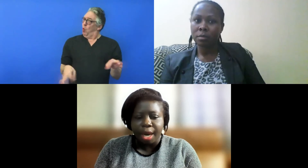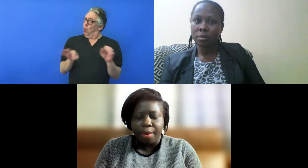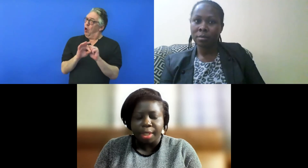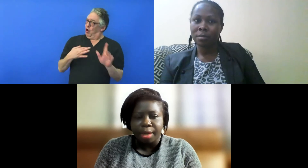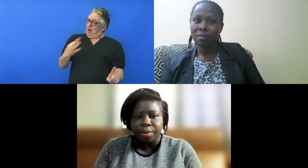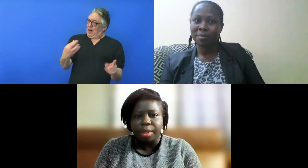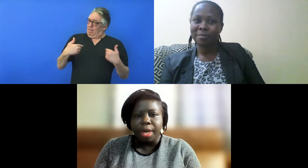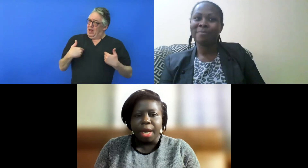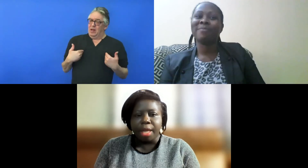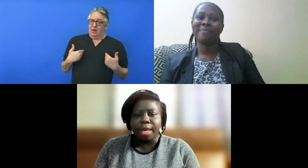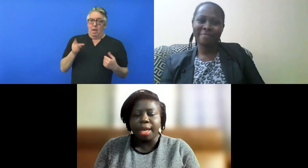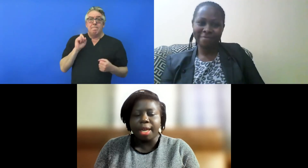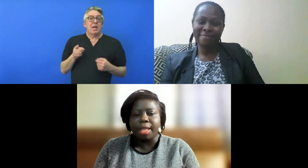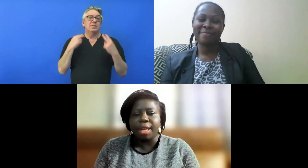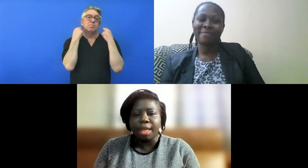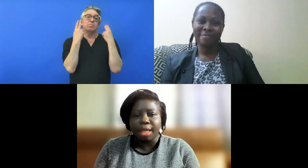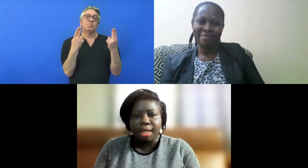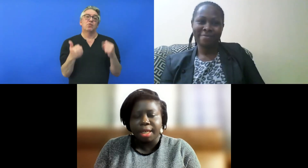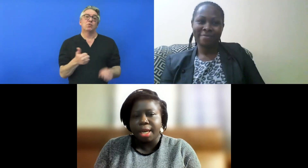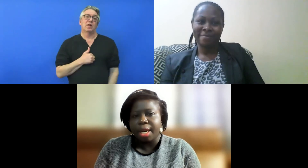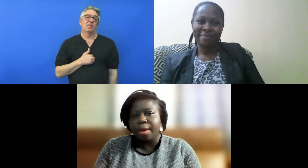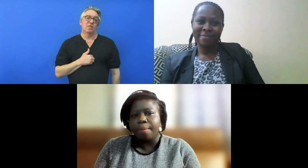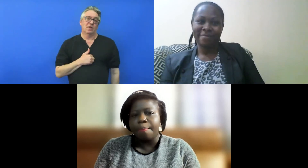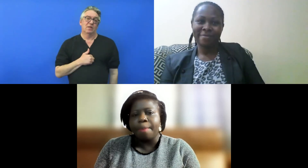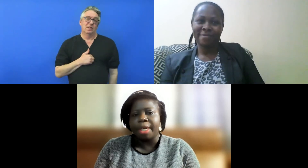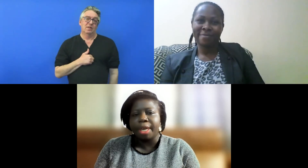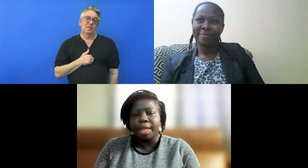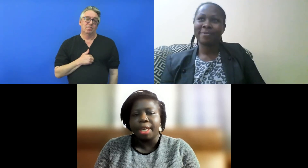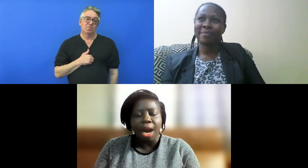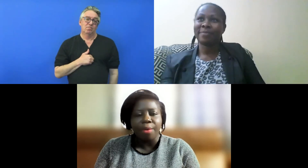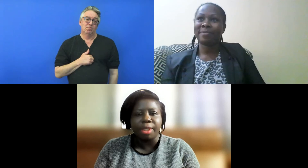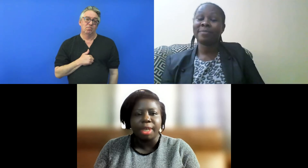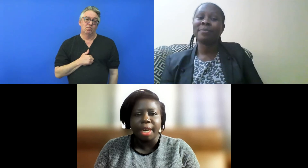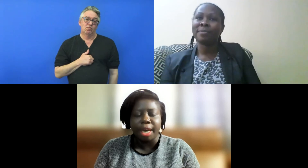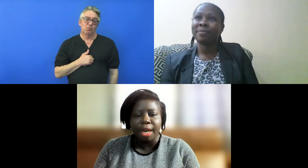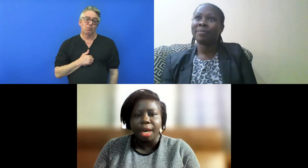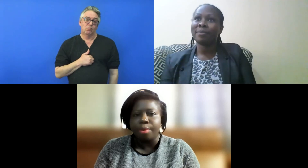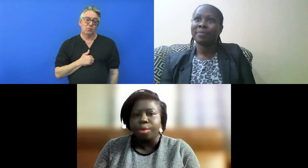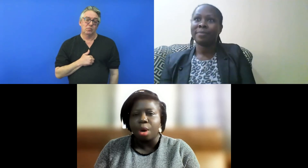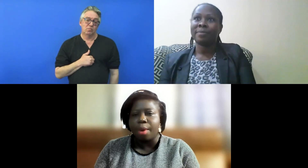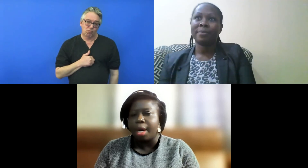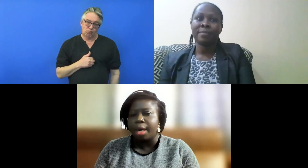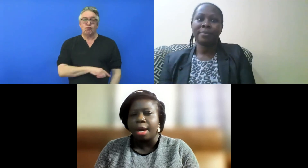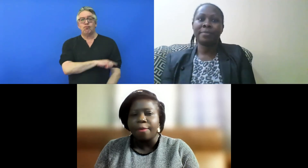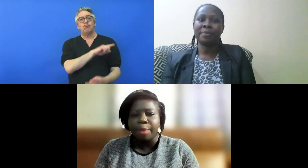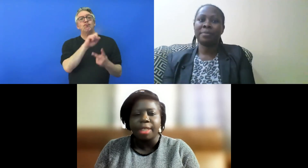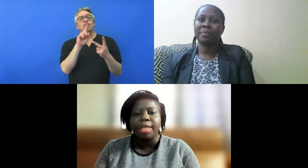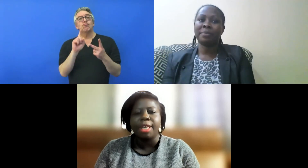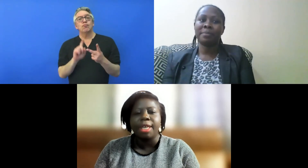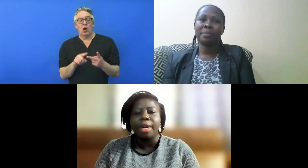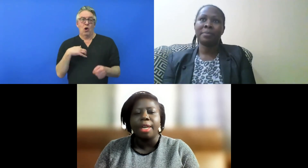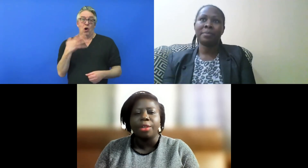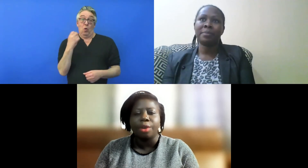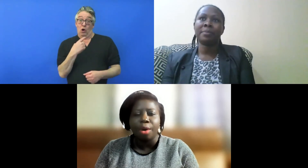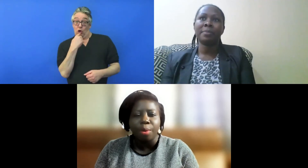there ourselves. Then another thing, again, that I would say to our government and then